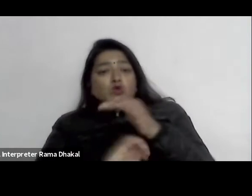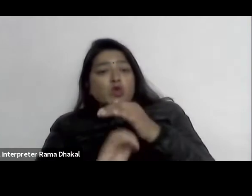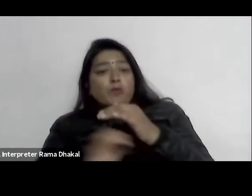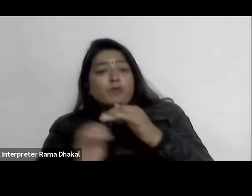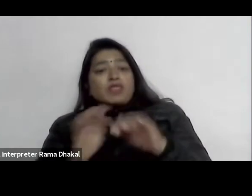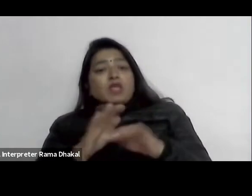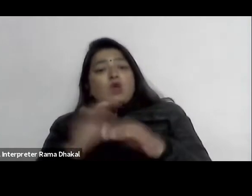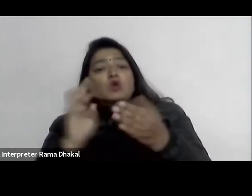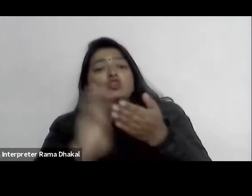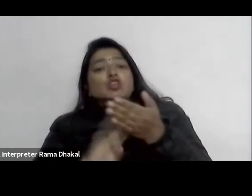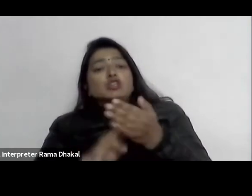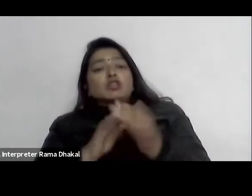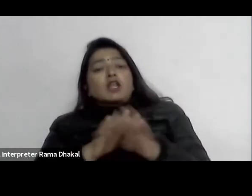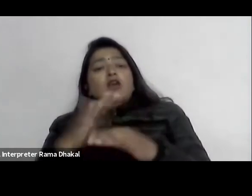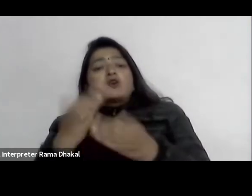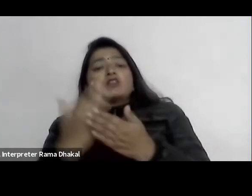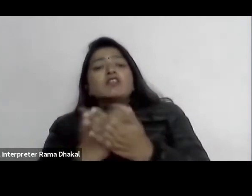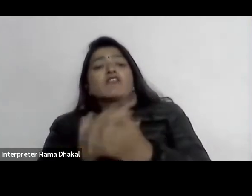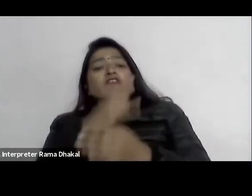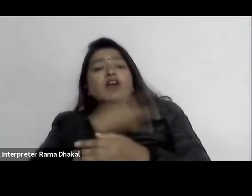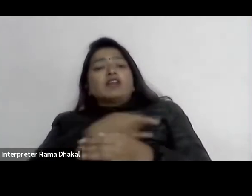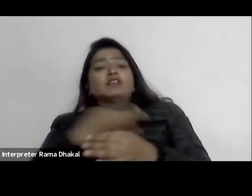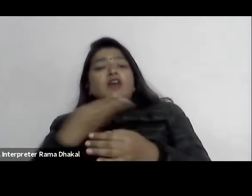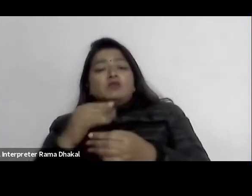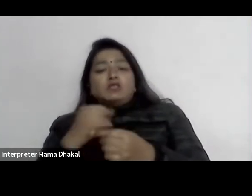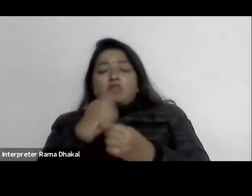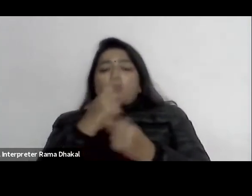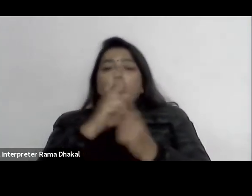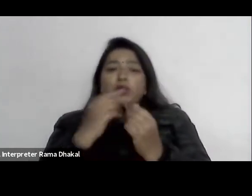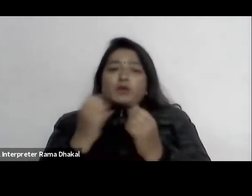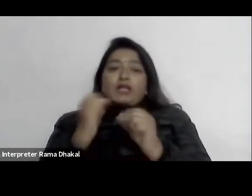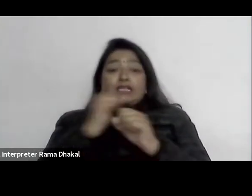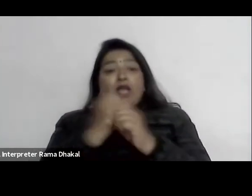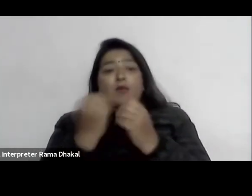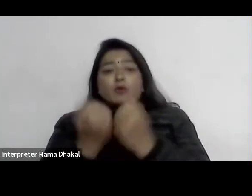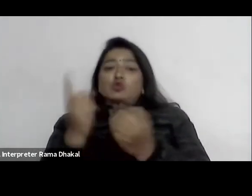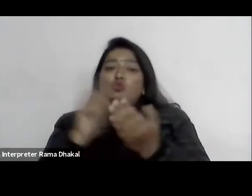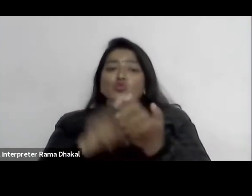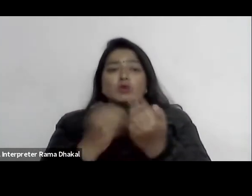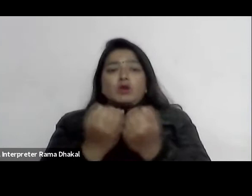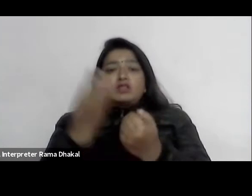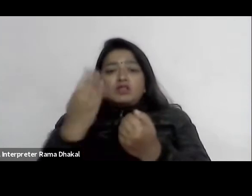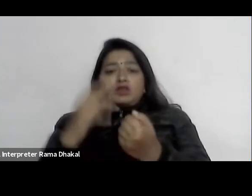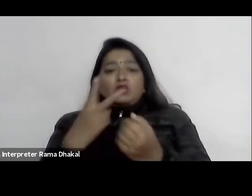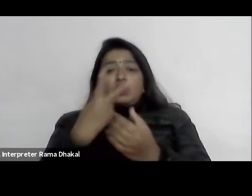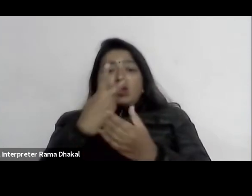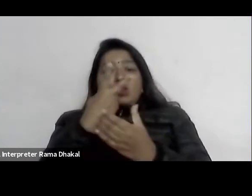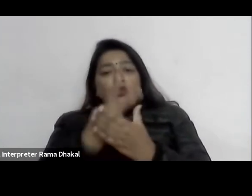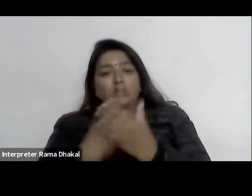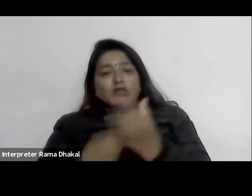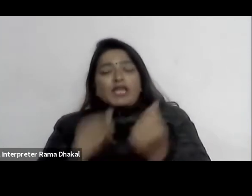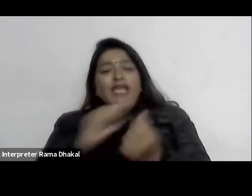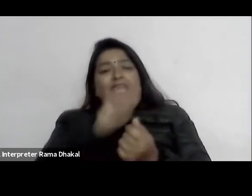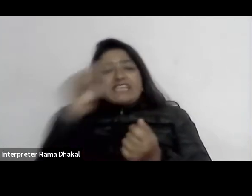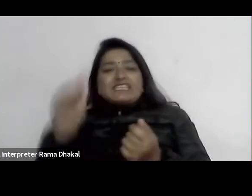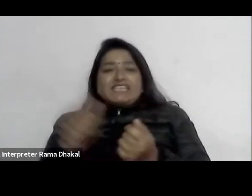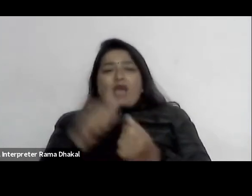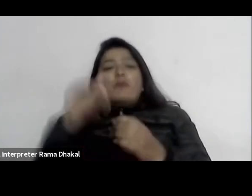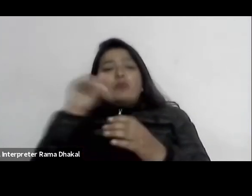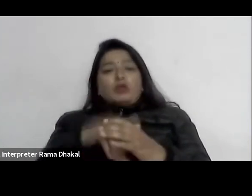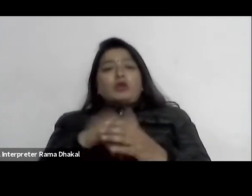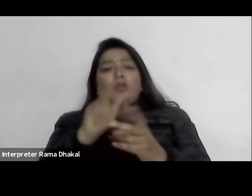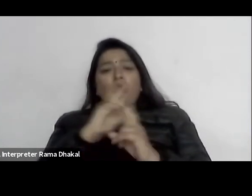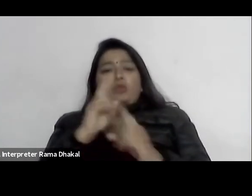mean, and so we had these two models within Asia, and we have both of those in Asia. We must realize we have